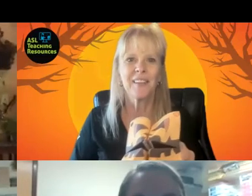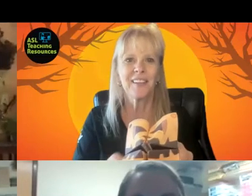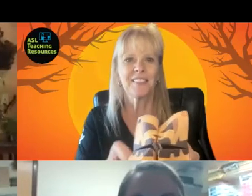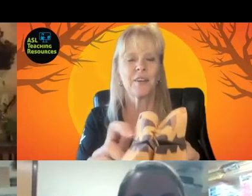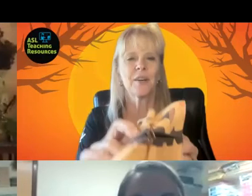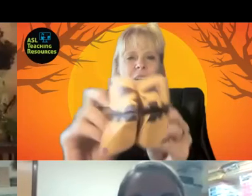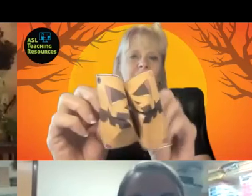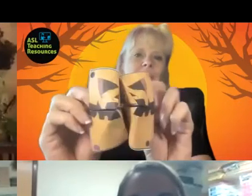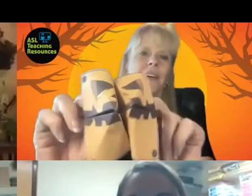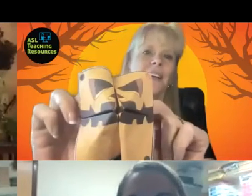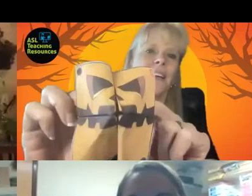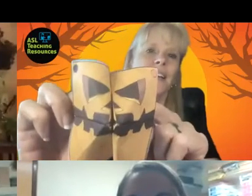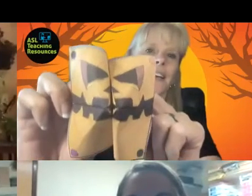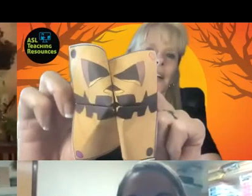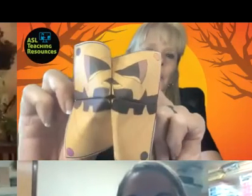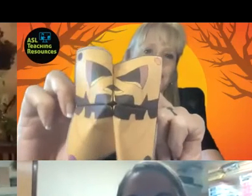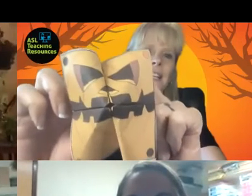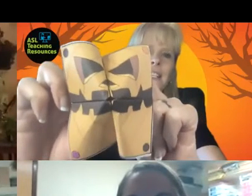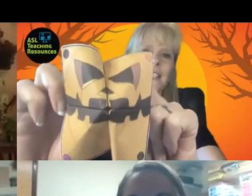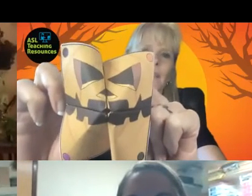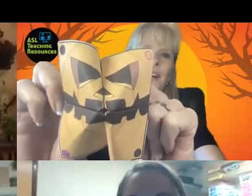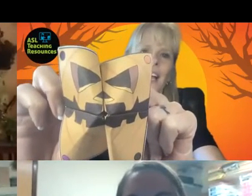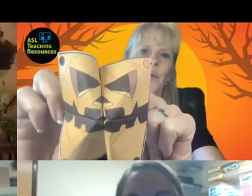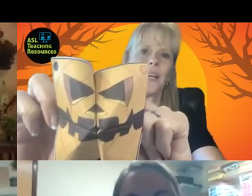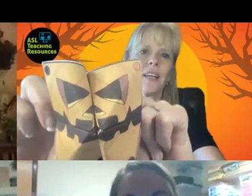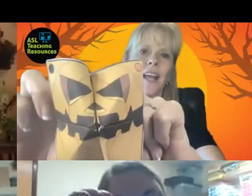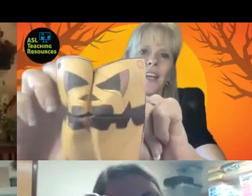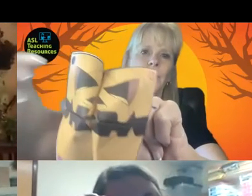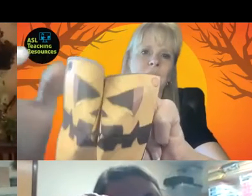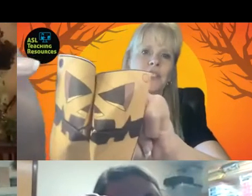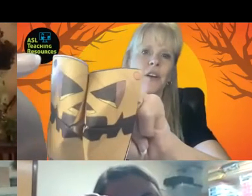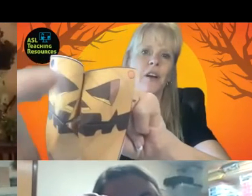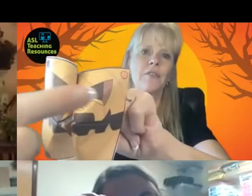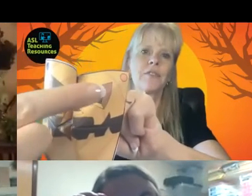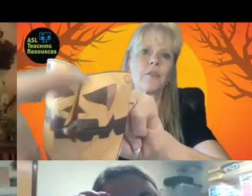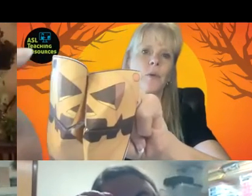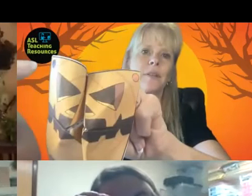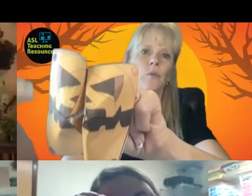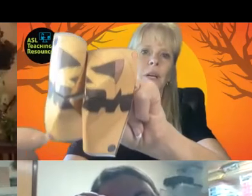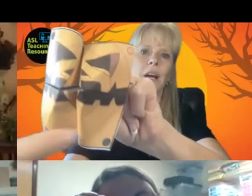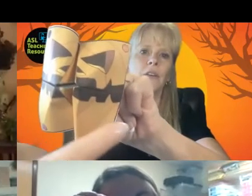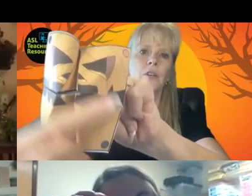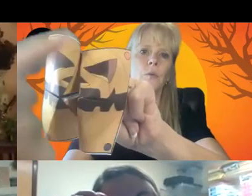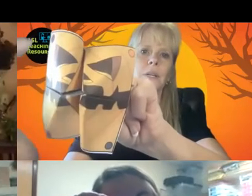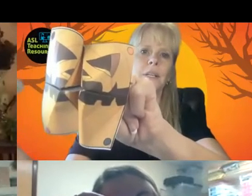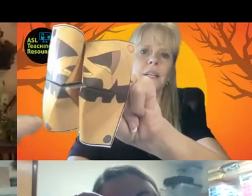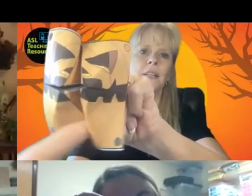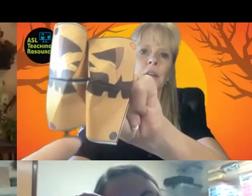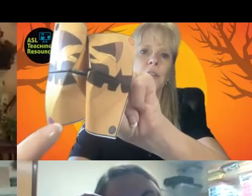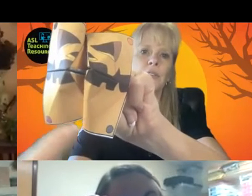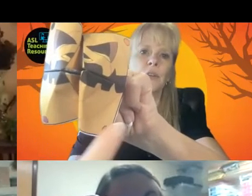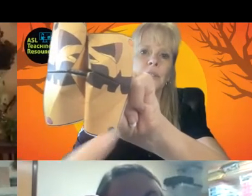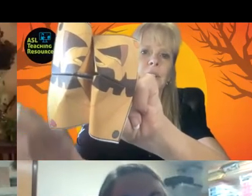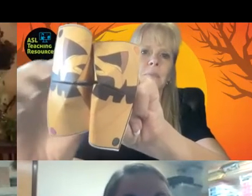Okay, so here we are. We've set this up for Halloween, and you can start off with what color you want in